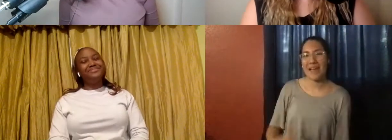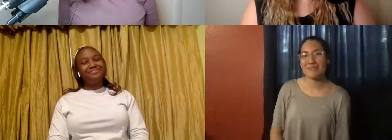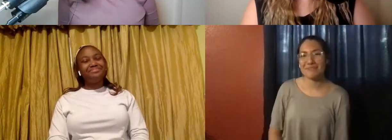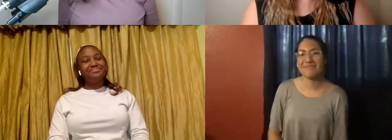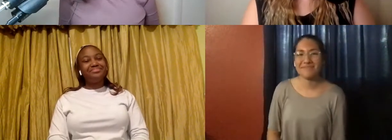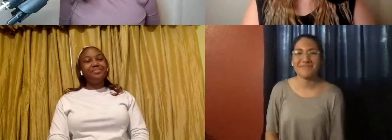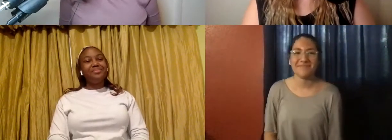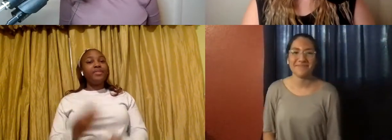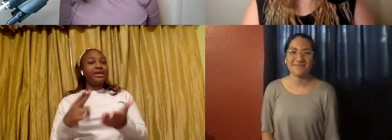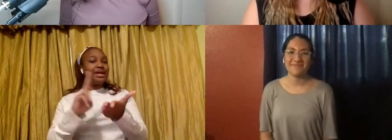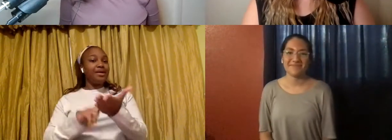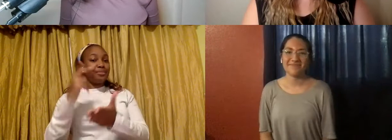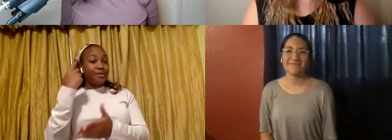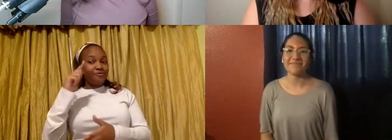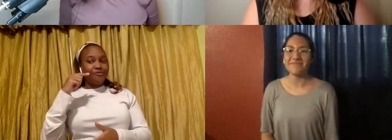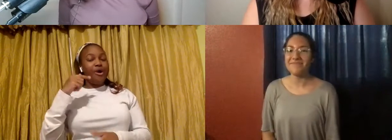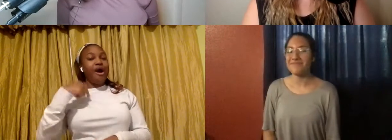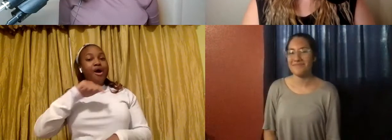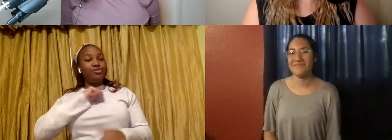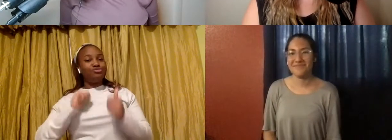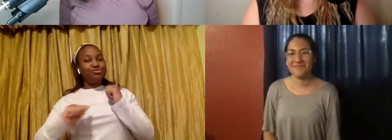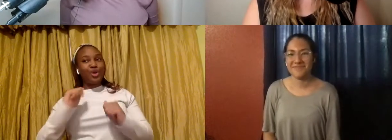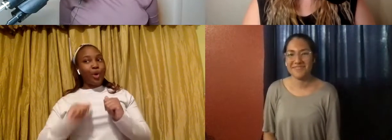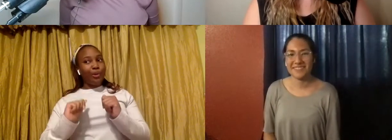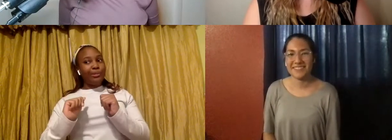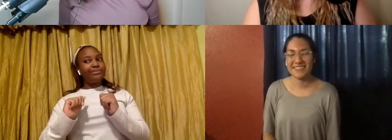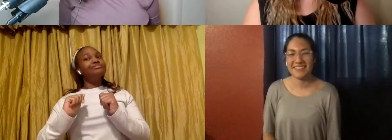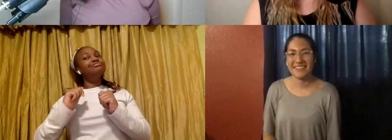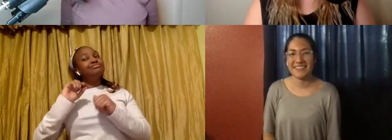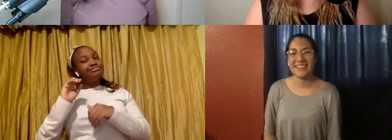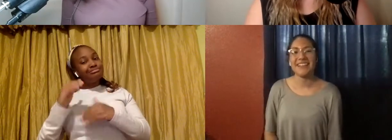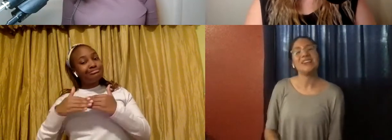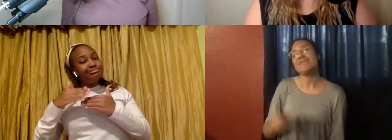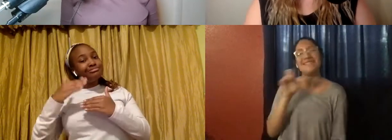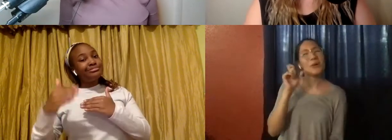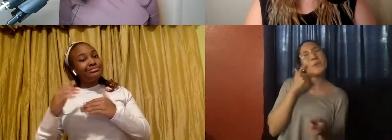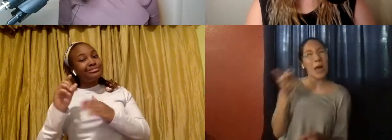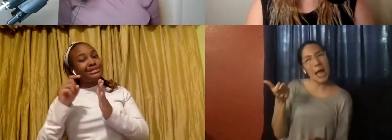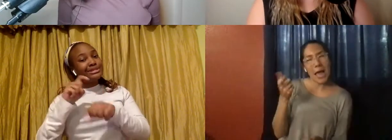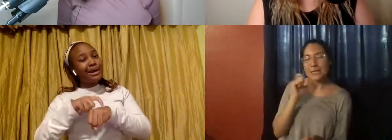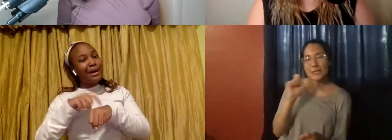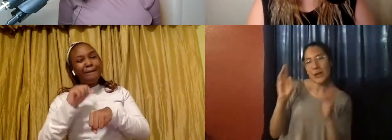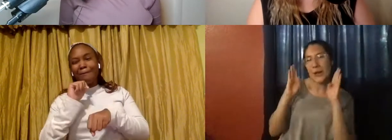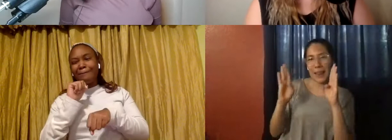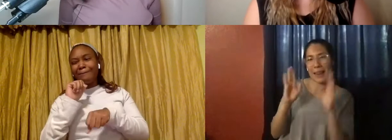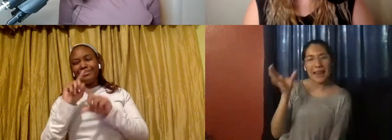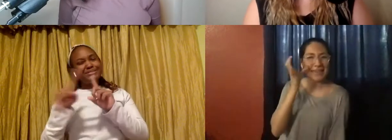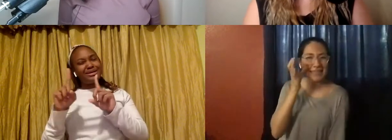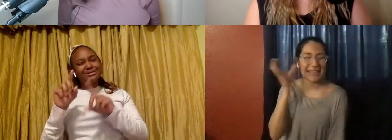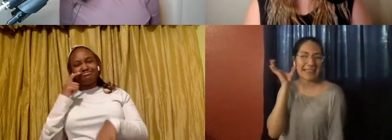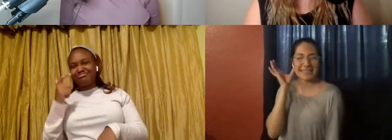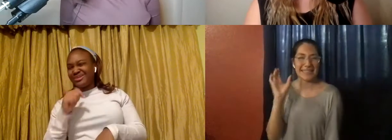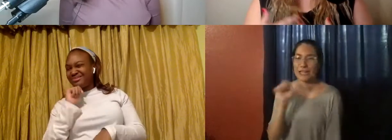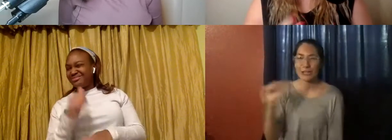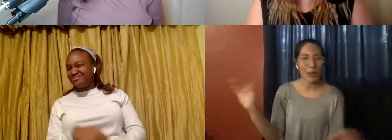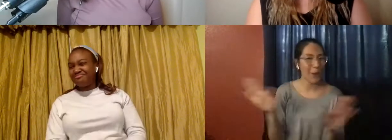our Patreon eventually, but you know, don't like watch it. Right. Don't watch it. Don't listen, please. For your